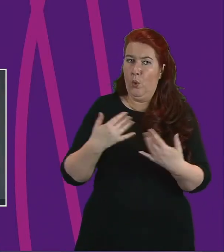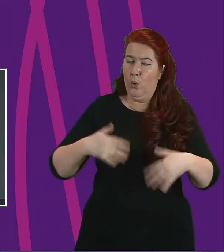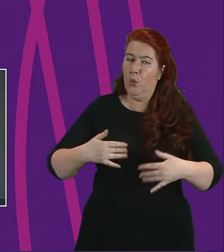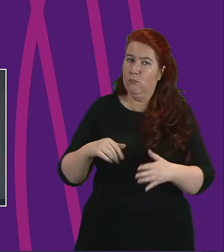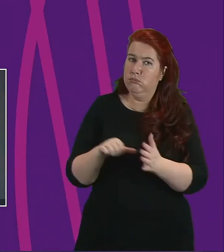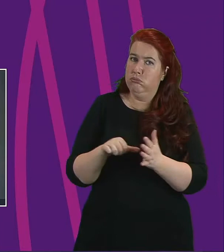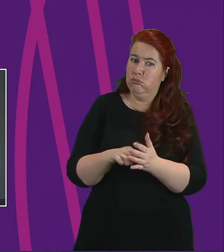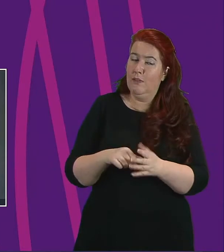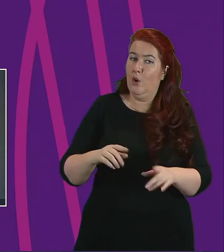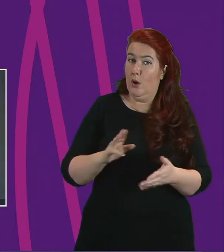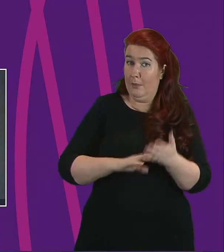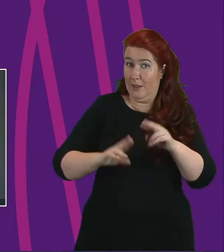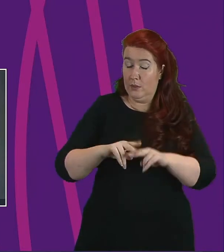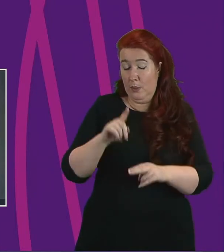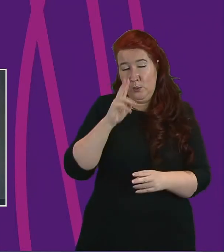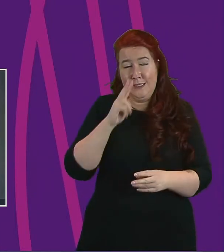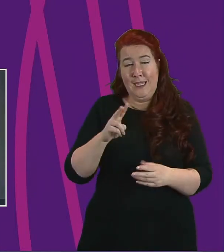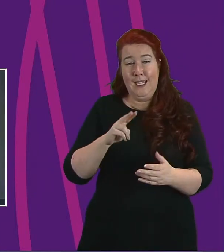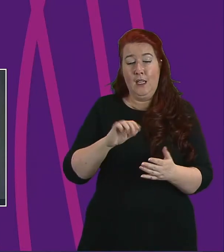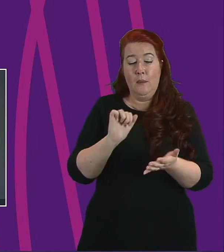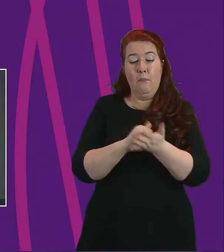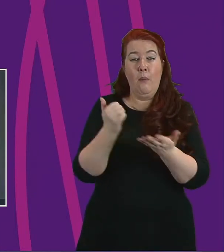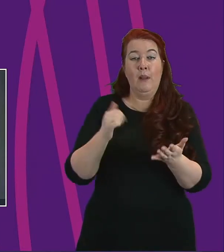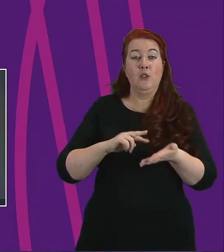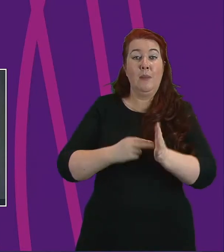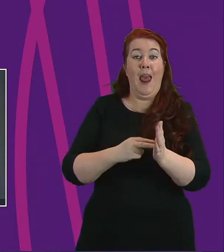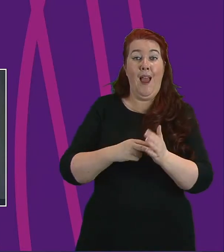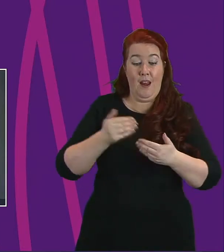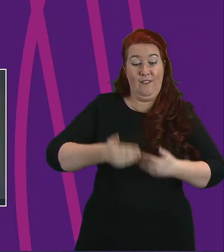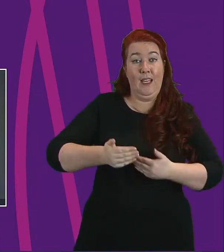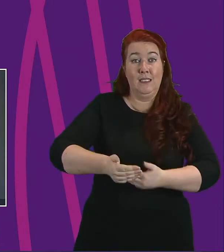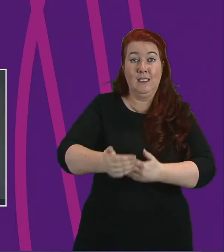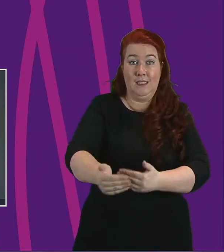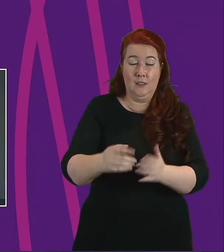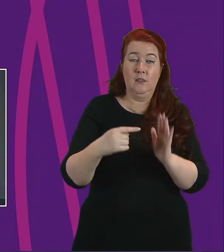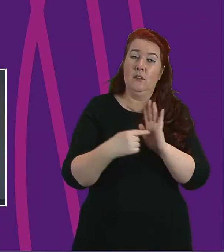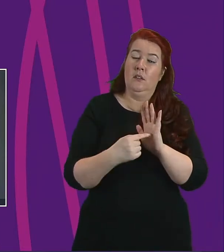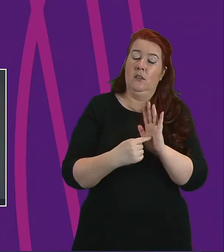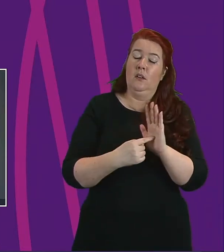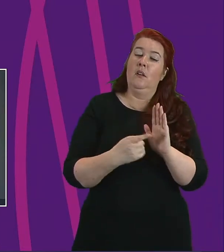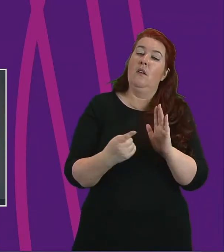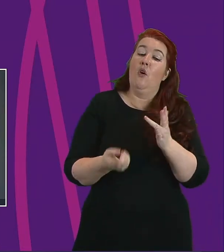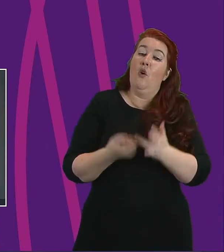will notice from the government's route map that the other steps that the government is